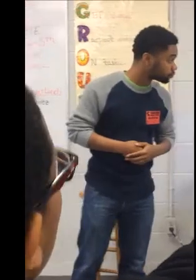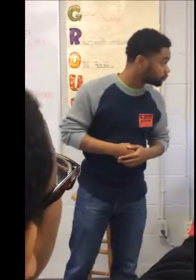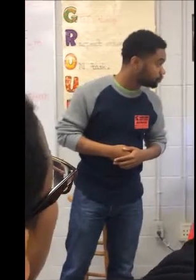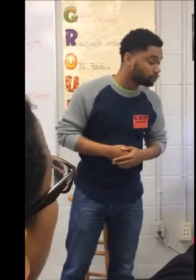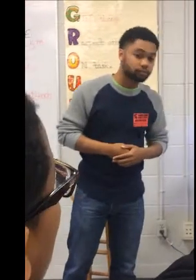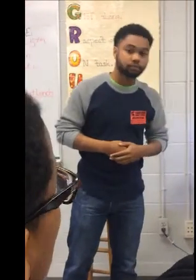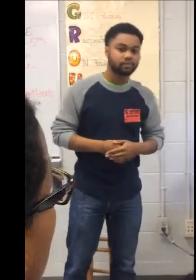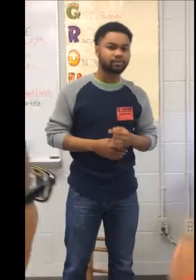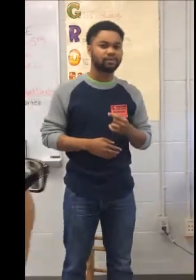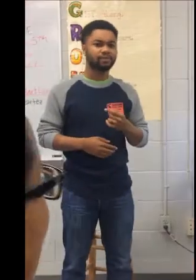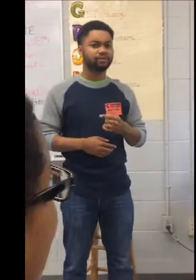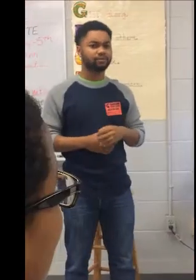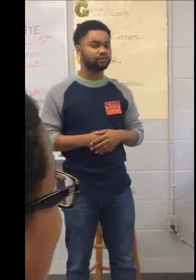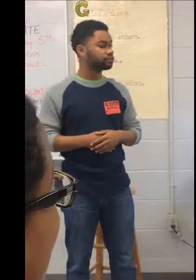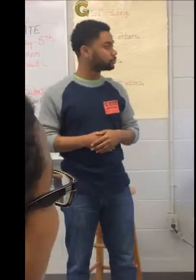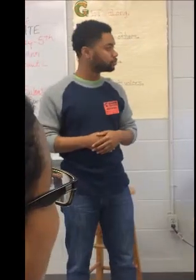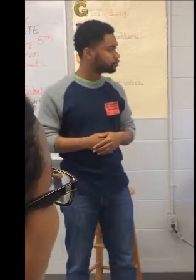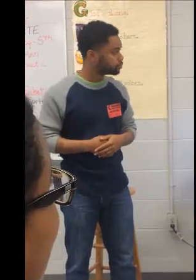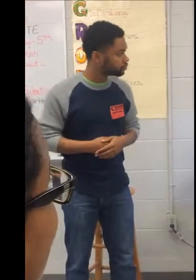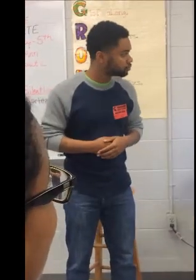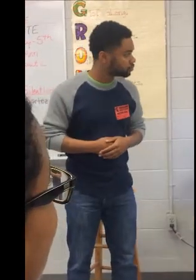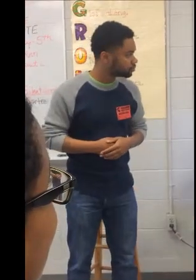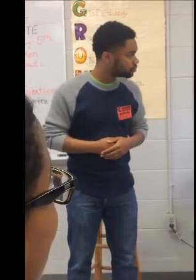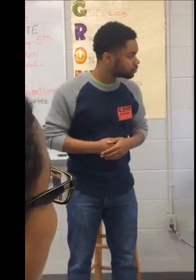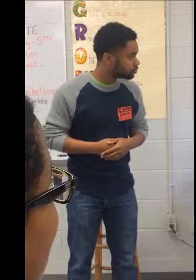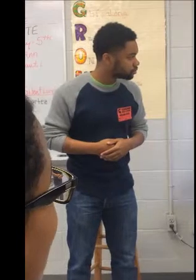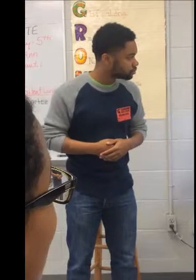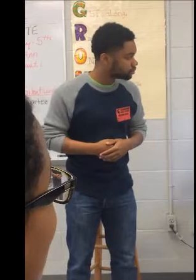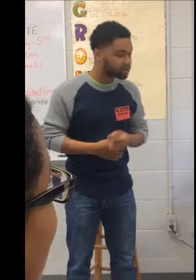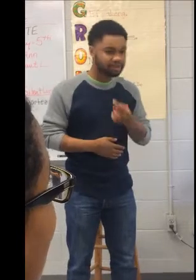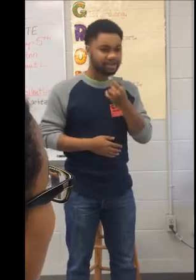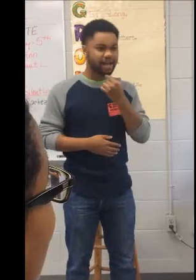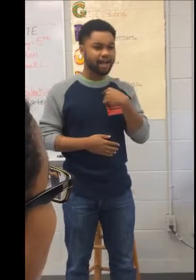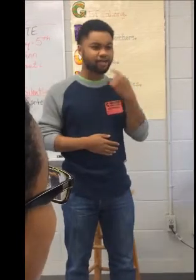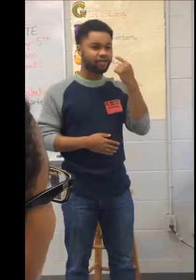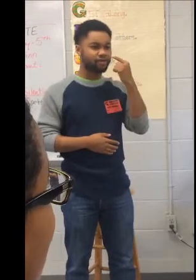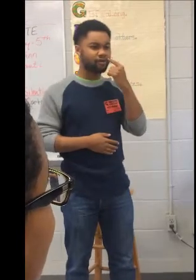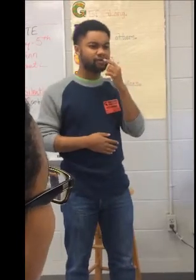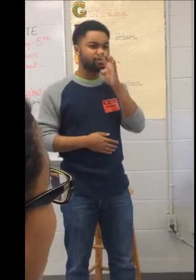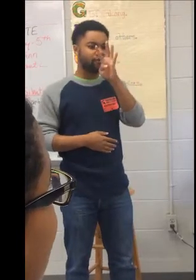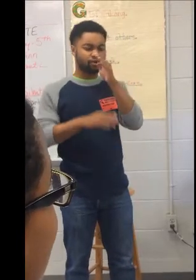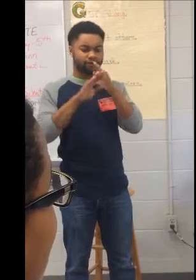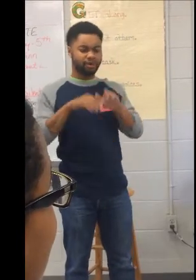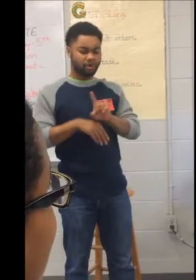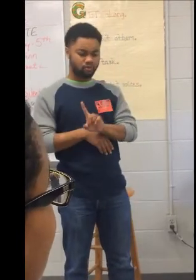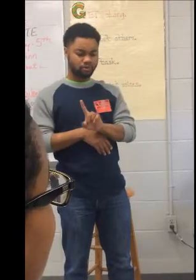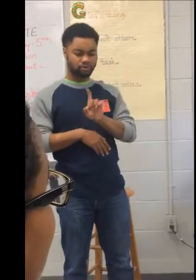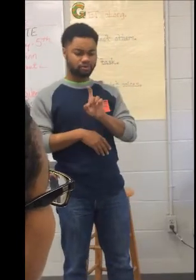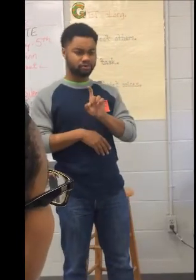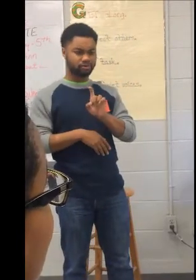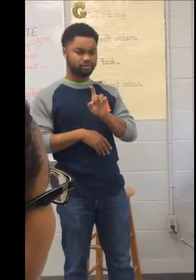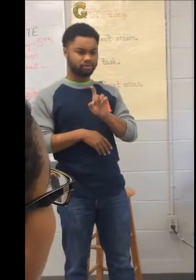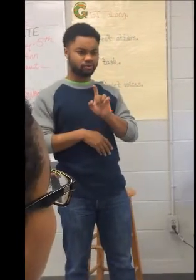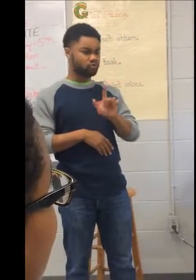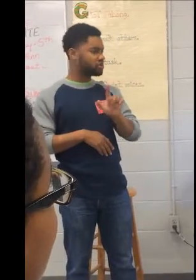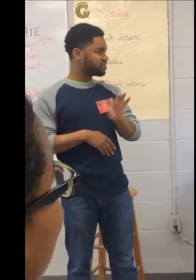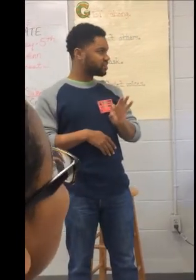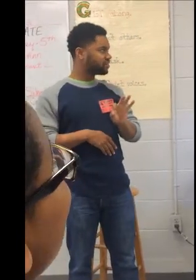and 129. What? 4 and 129. No.